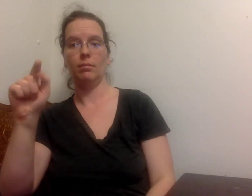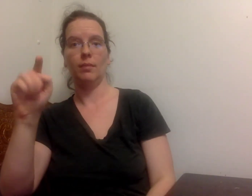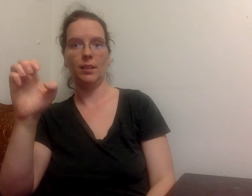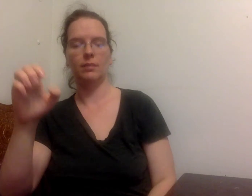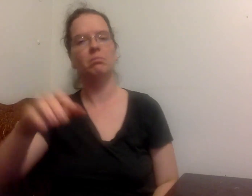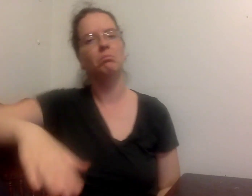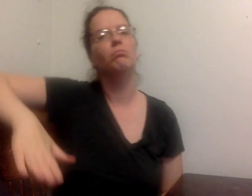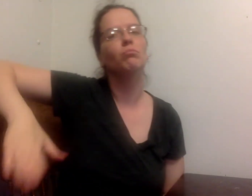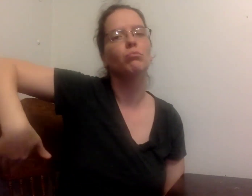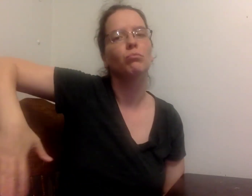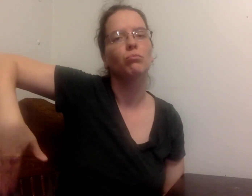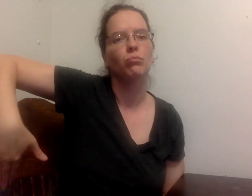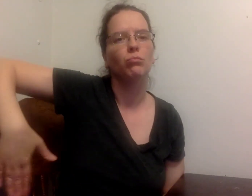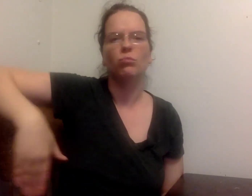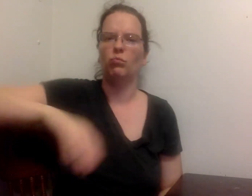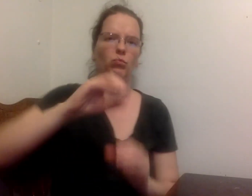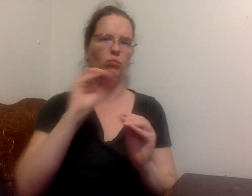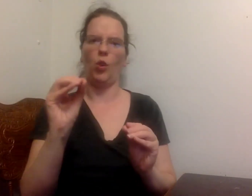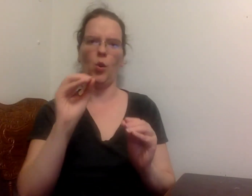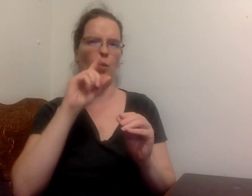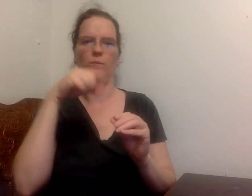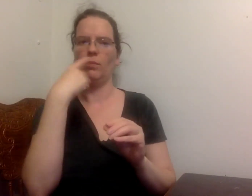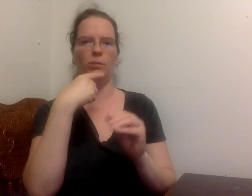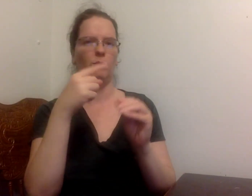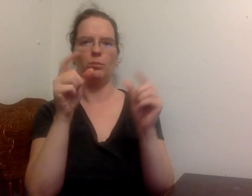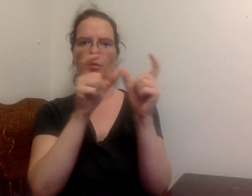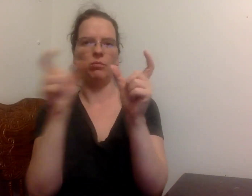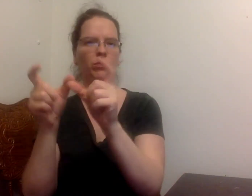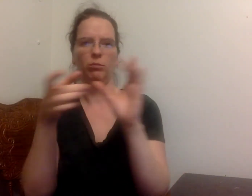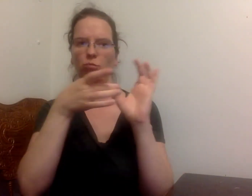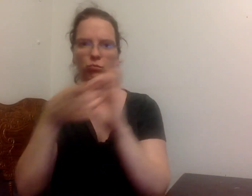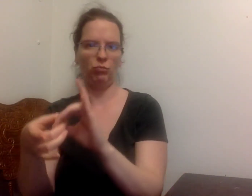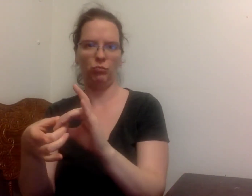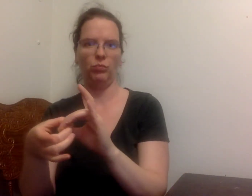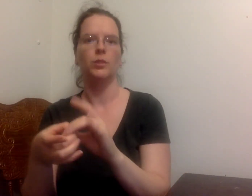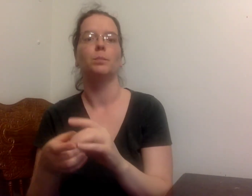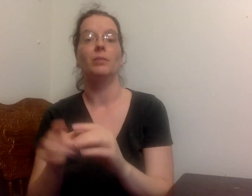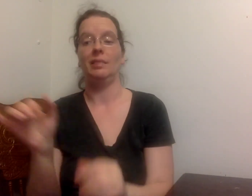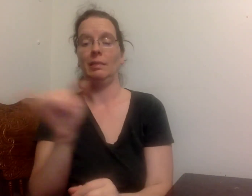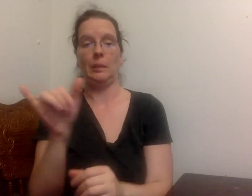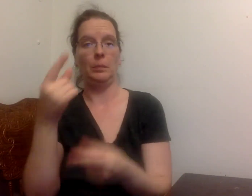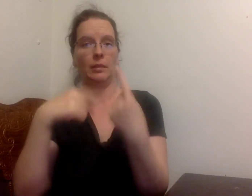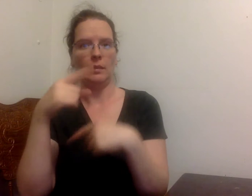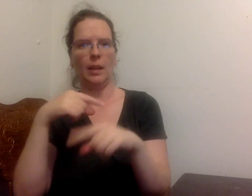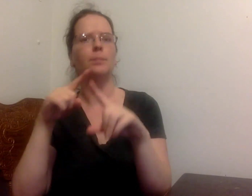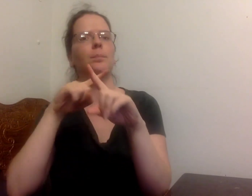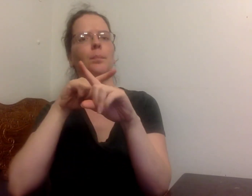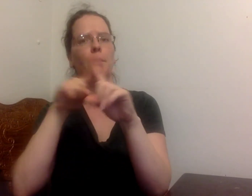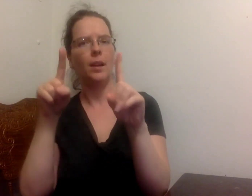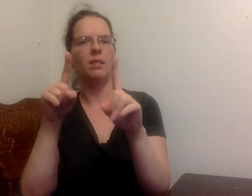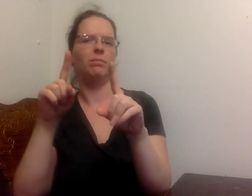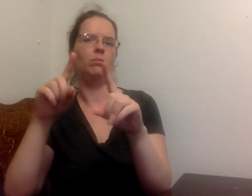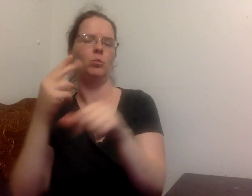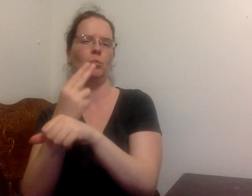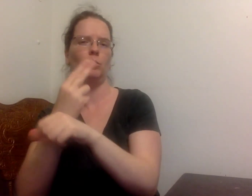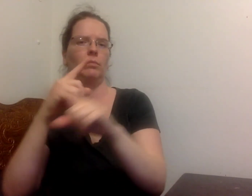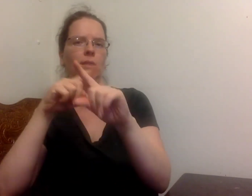word late, it's signed like this, there's no mouth morpheme related to it. It's the same sign